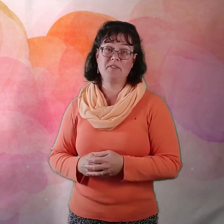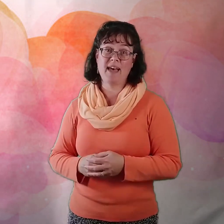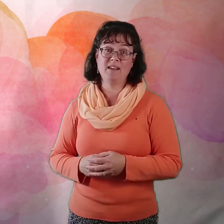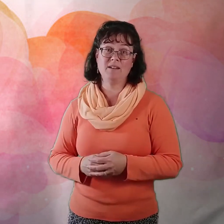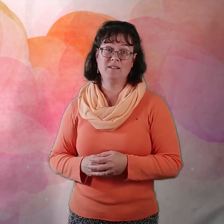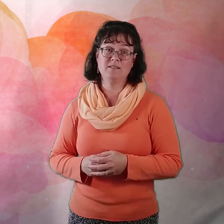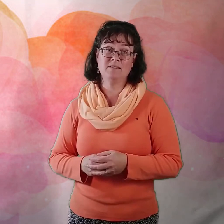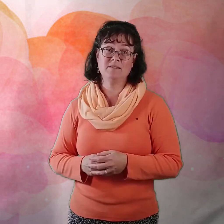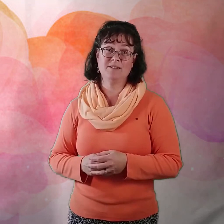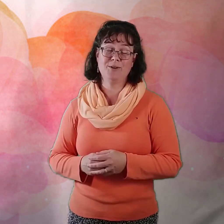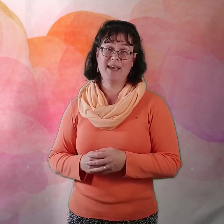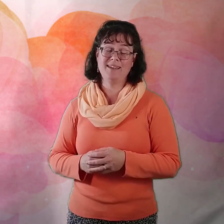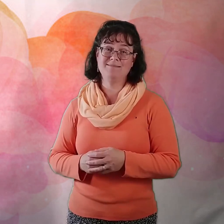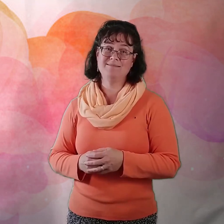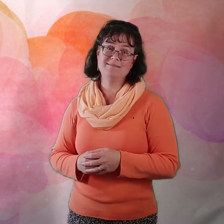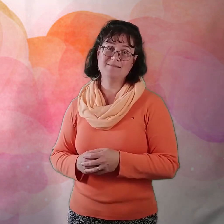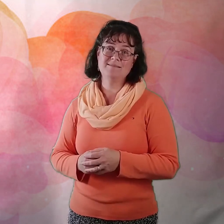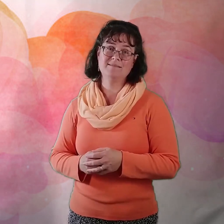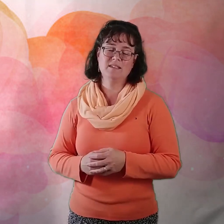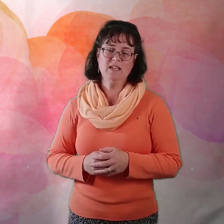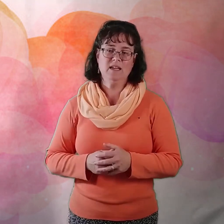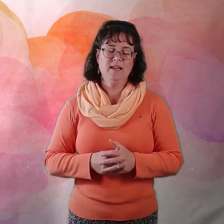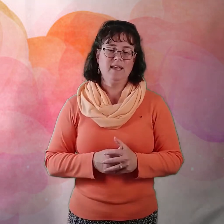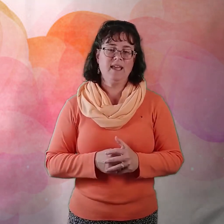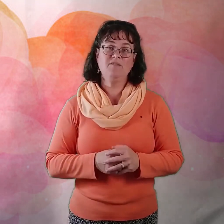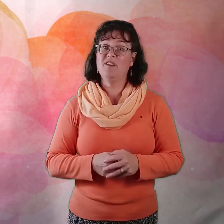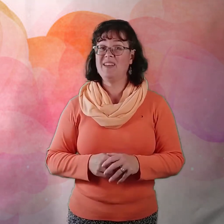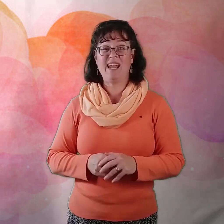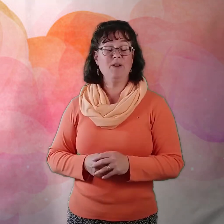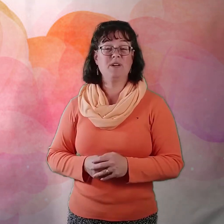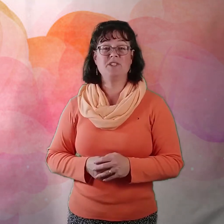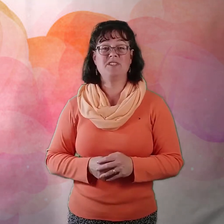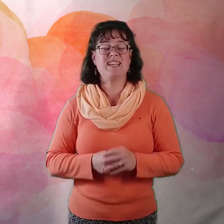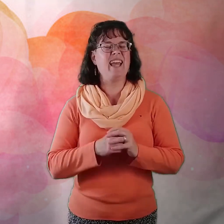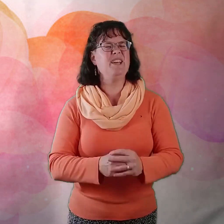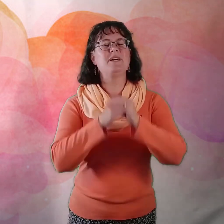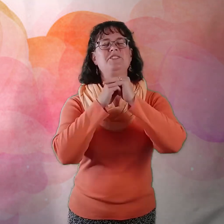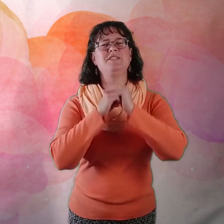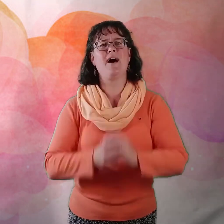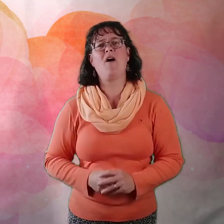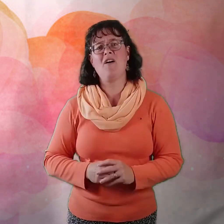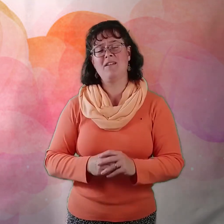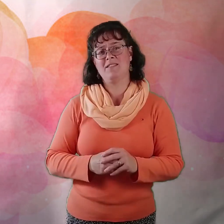that, okay? And if you have any questions at all,